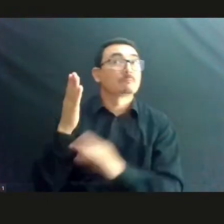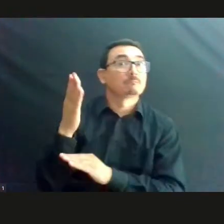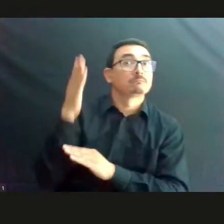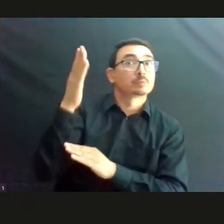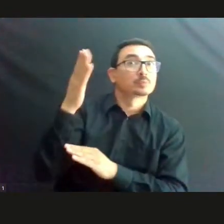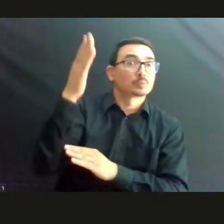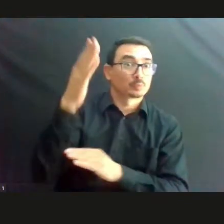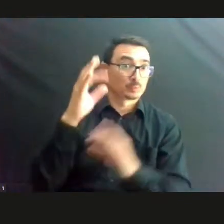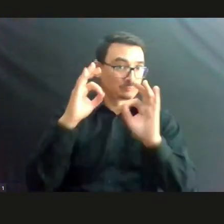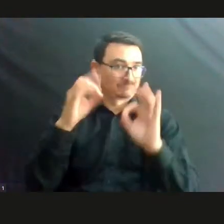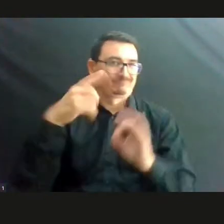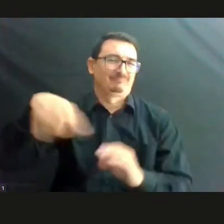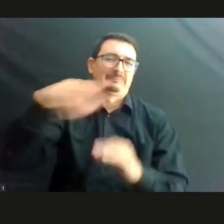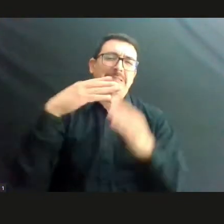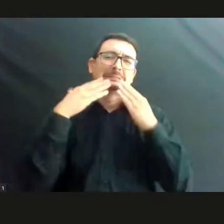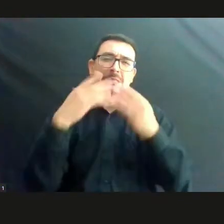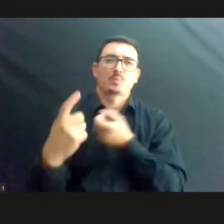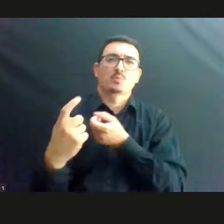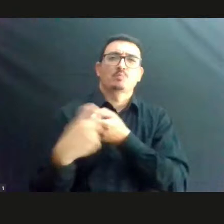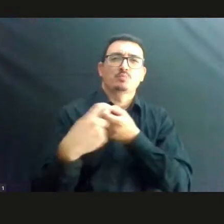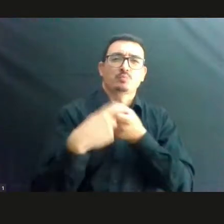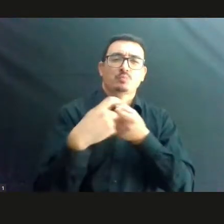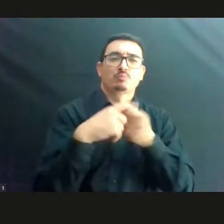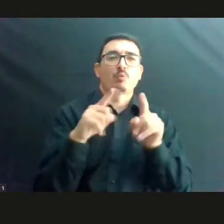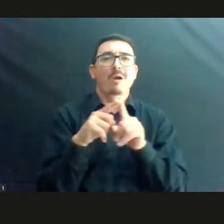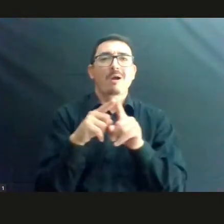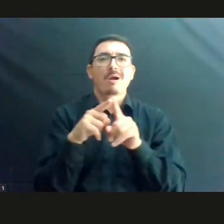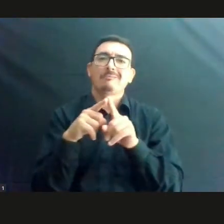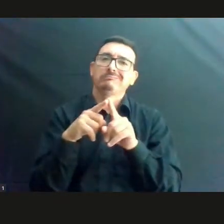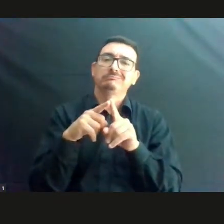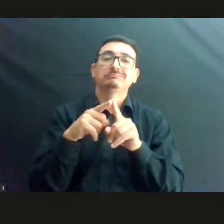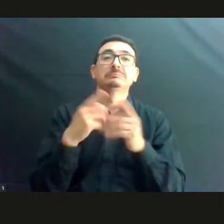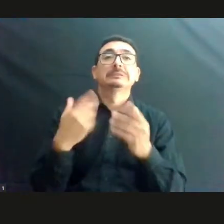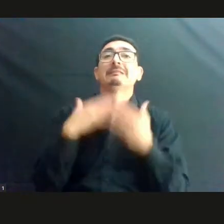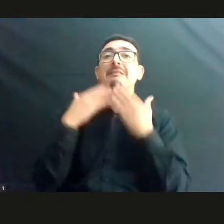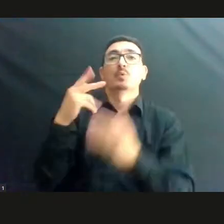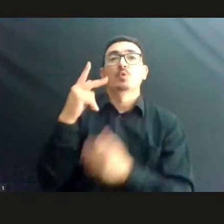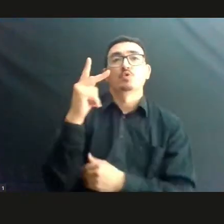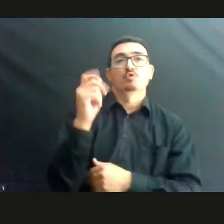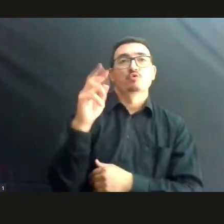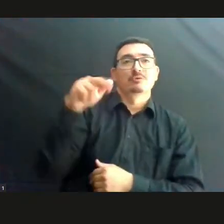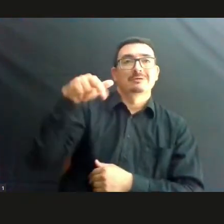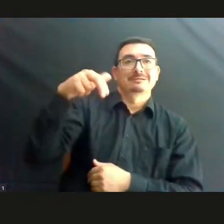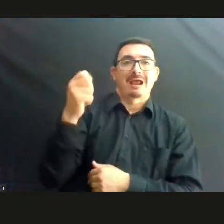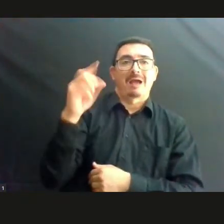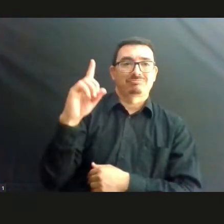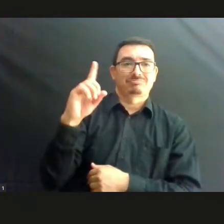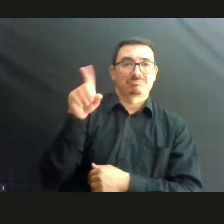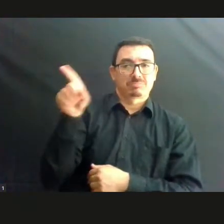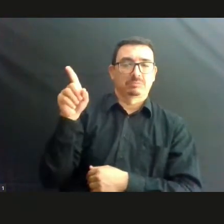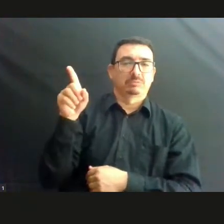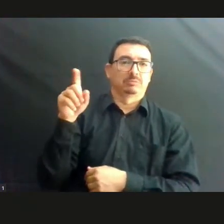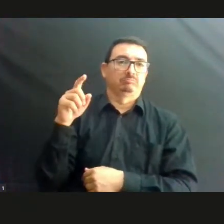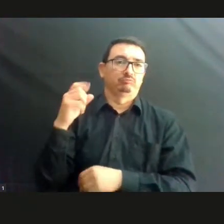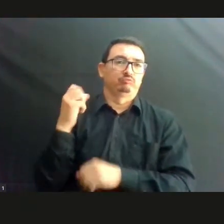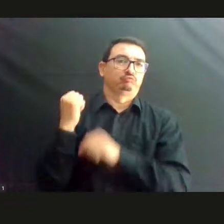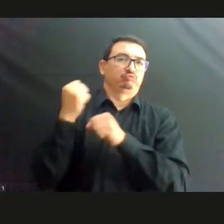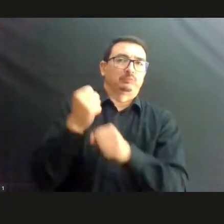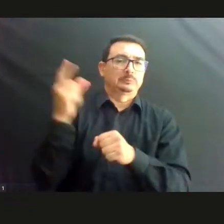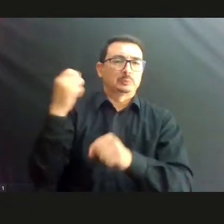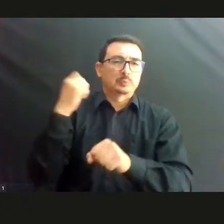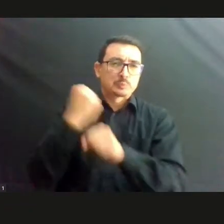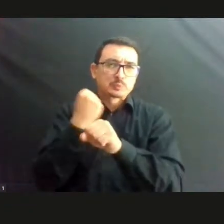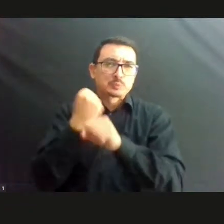platform and technical support, and to our wonderful interpreters in Spanish, French, and in the International Sign